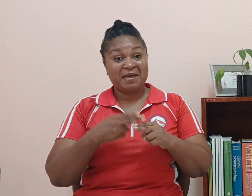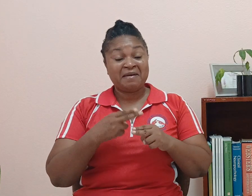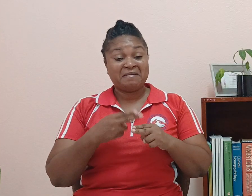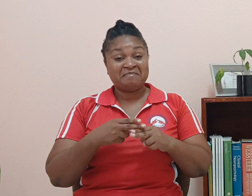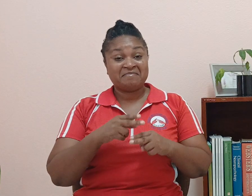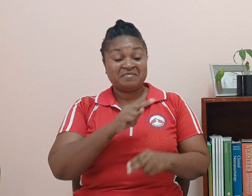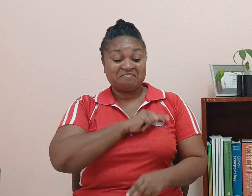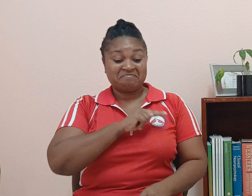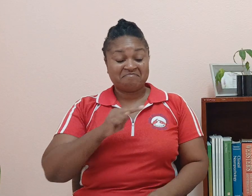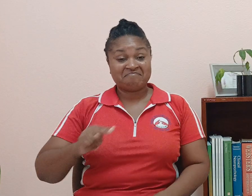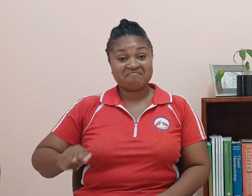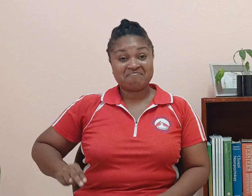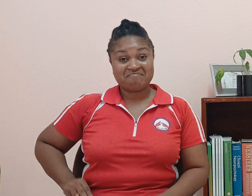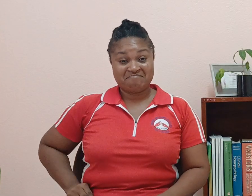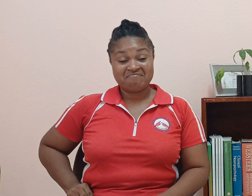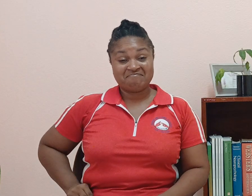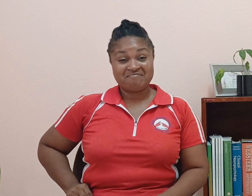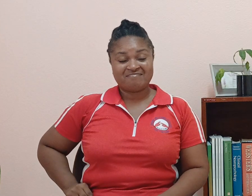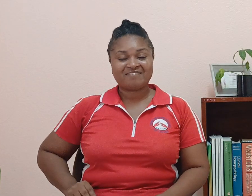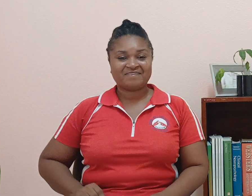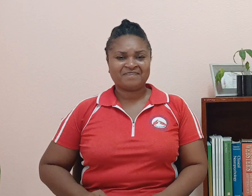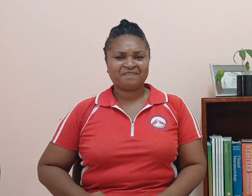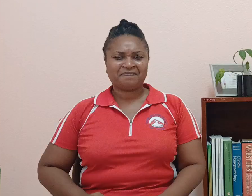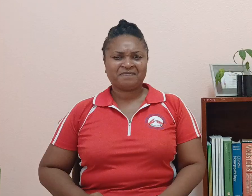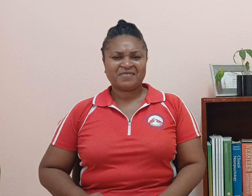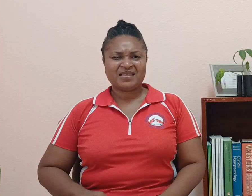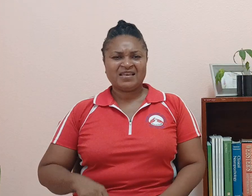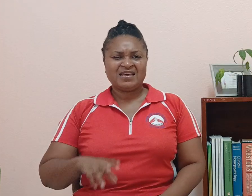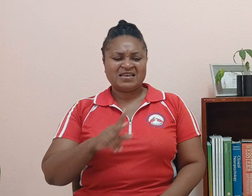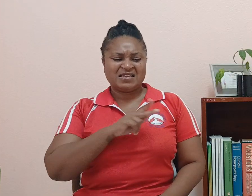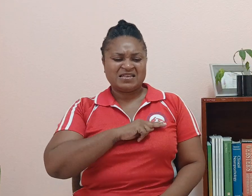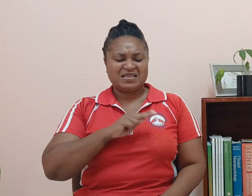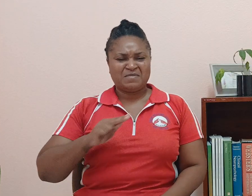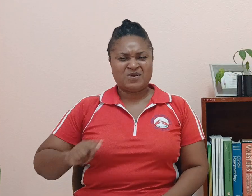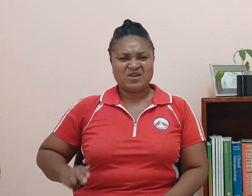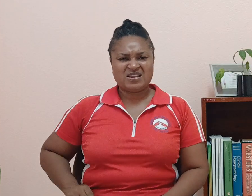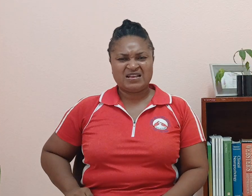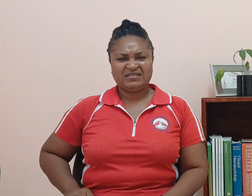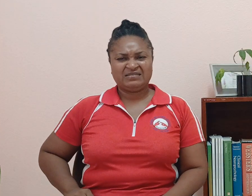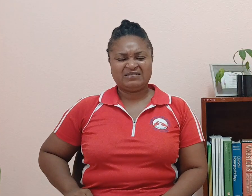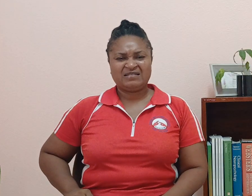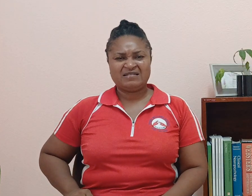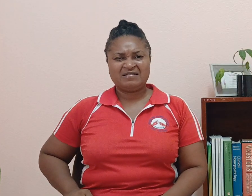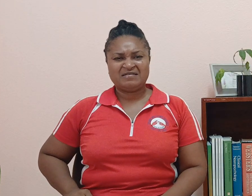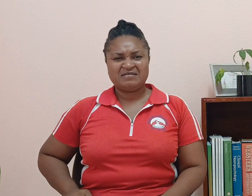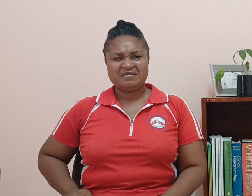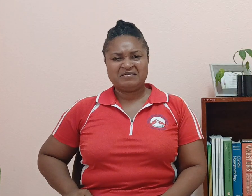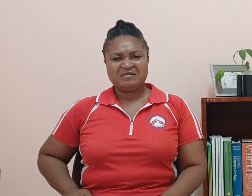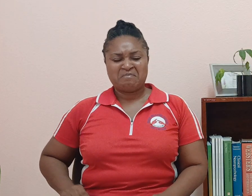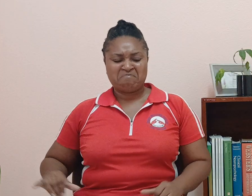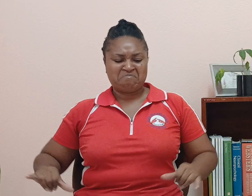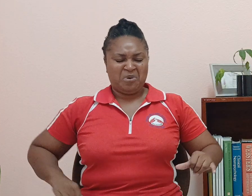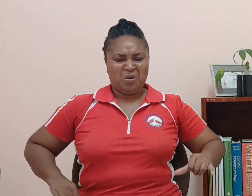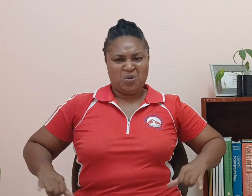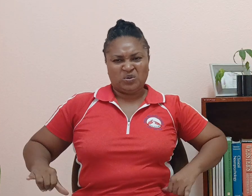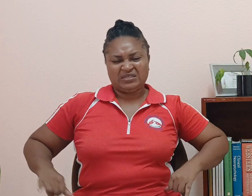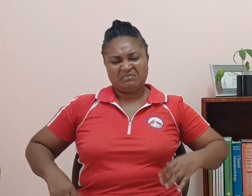The king was vain and what we in Jamaica call boasty.